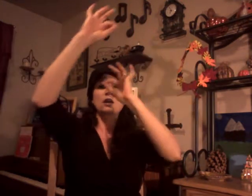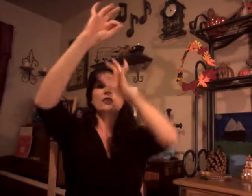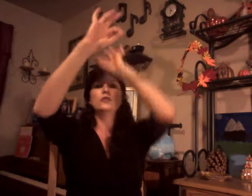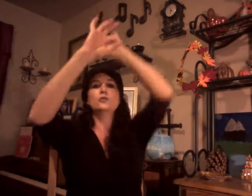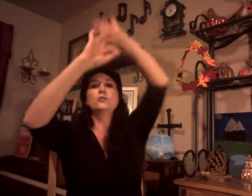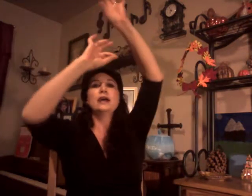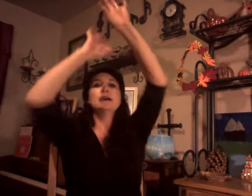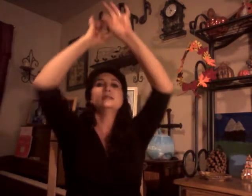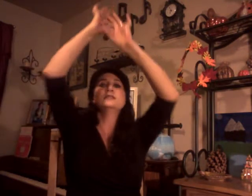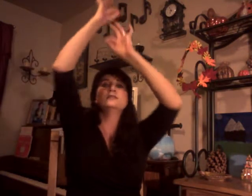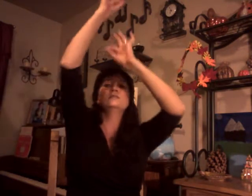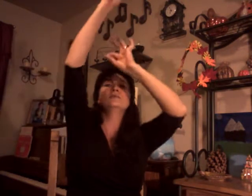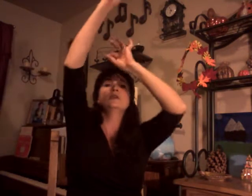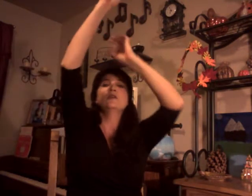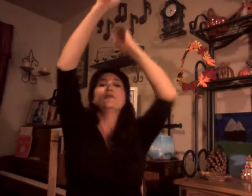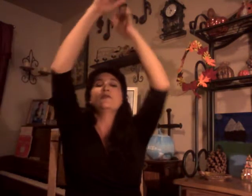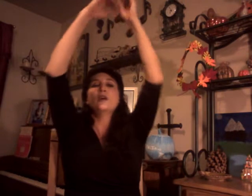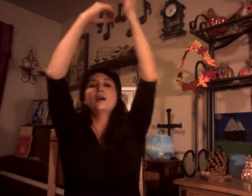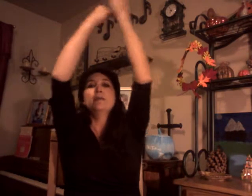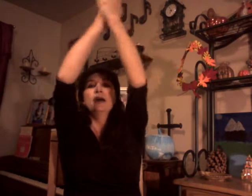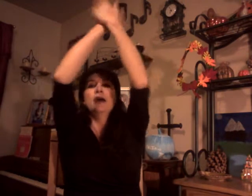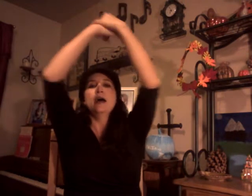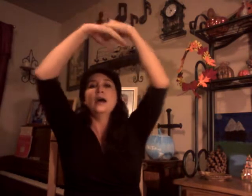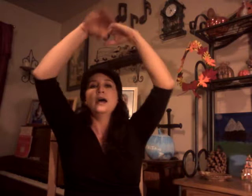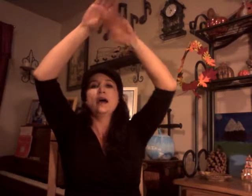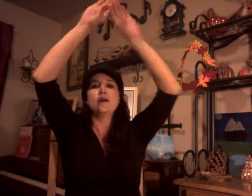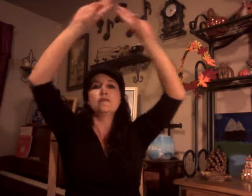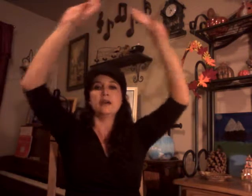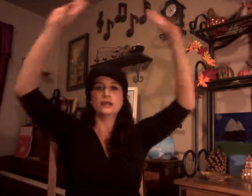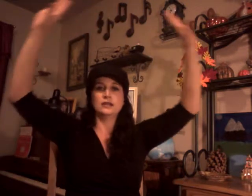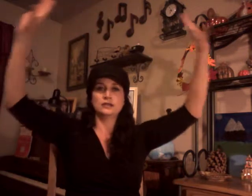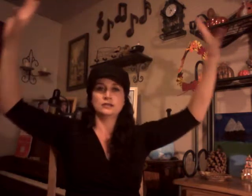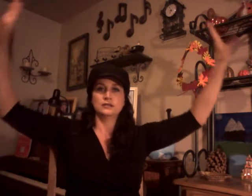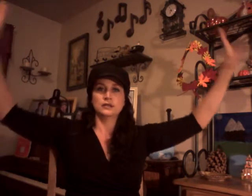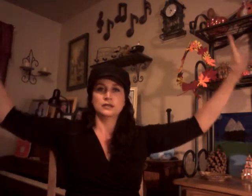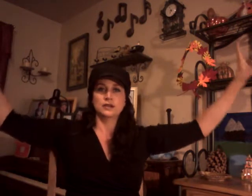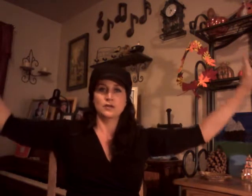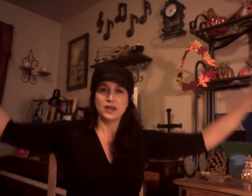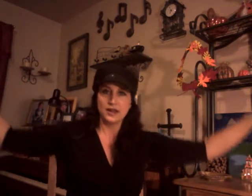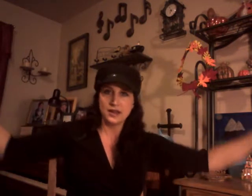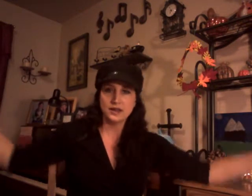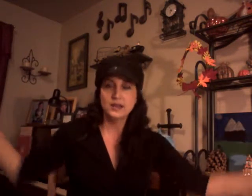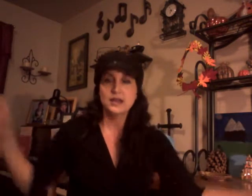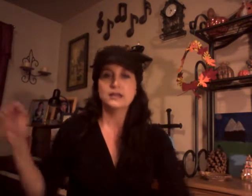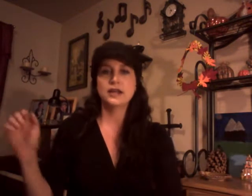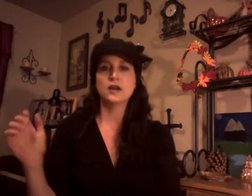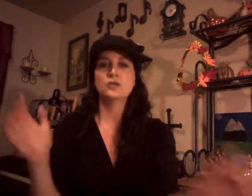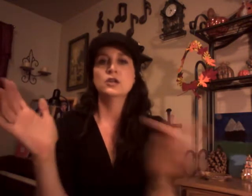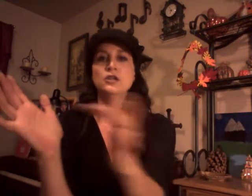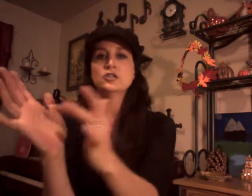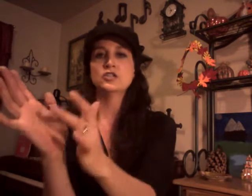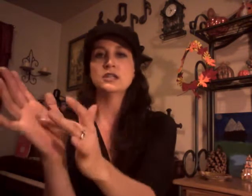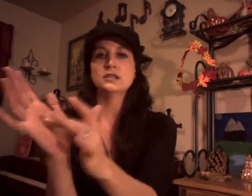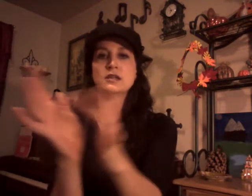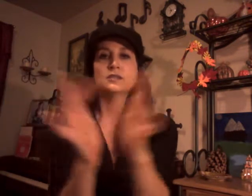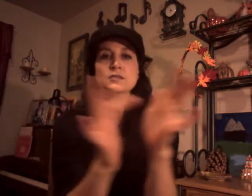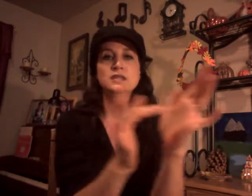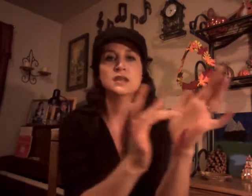The ransom from heaven, okay? Now, Jesus,